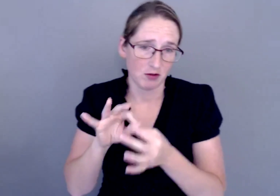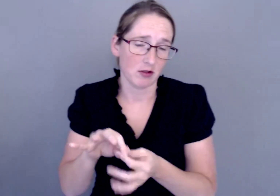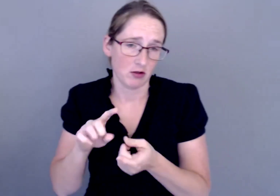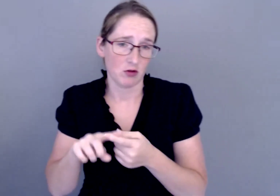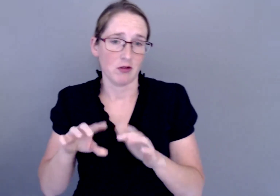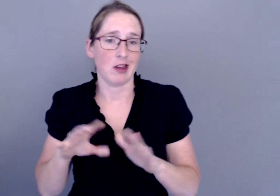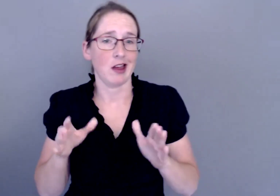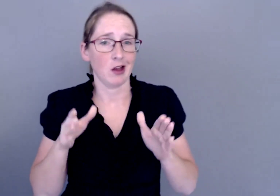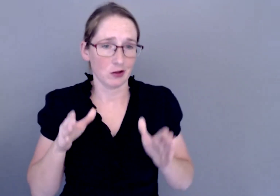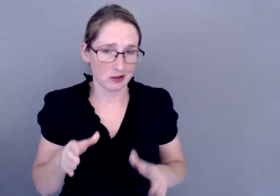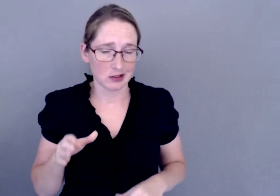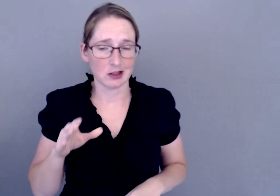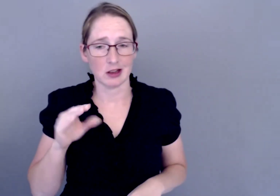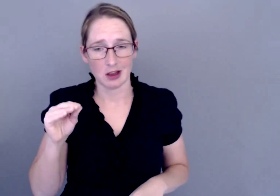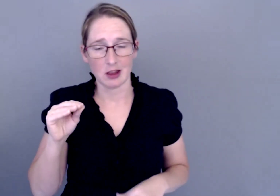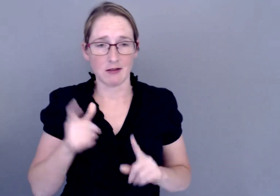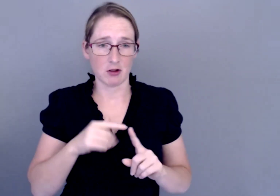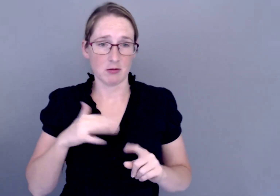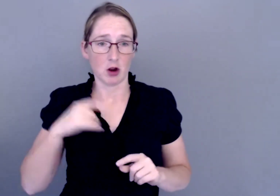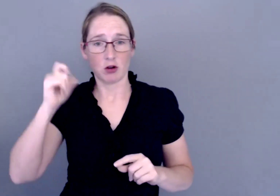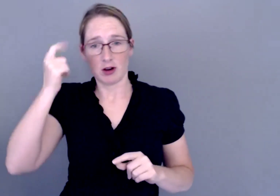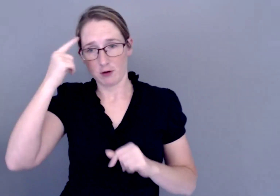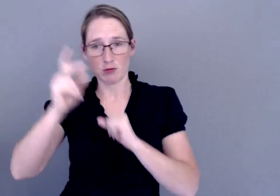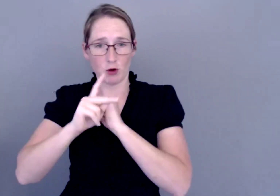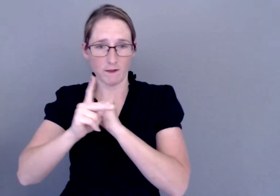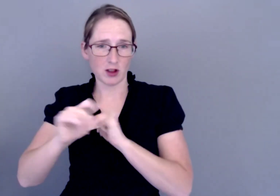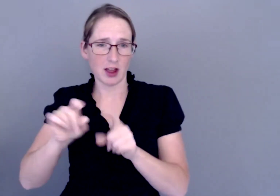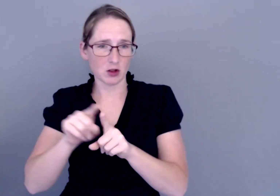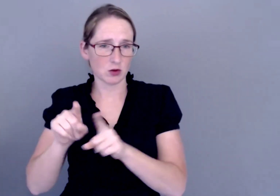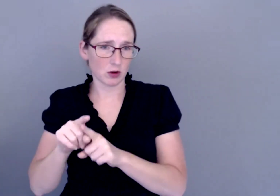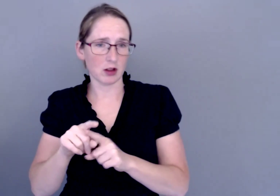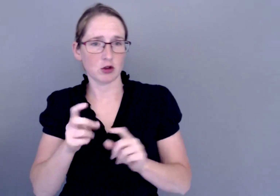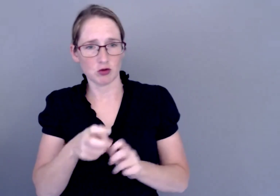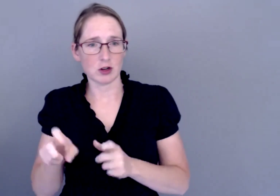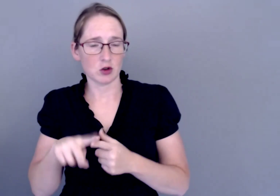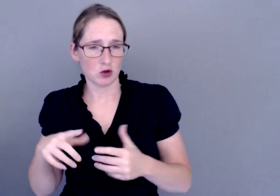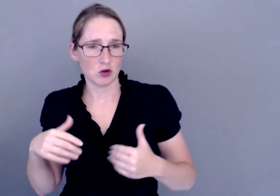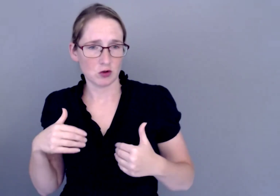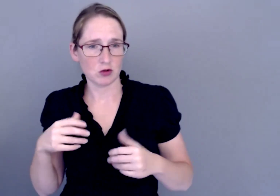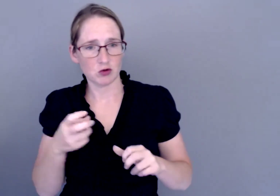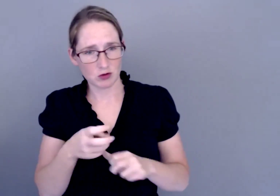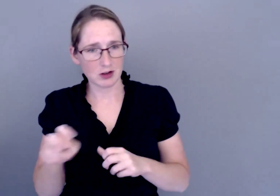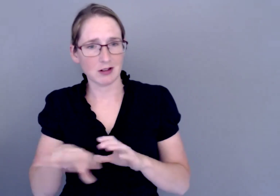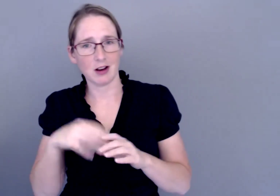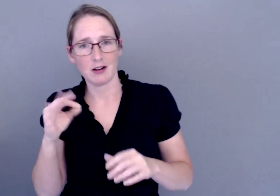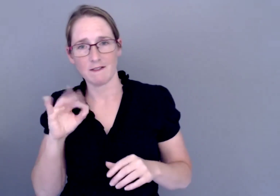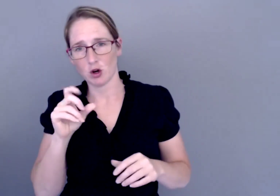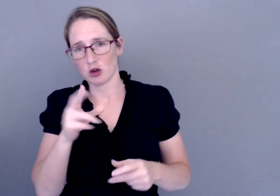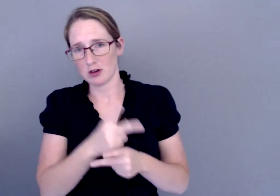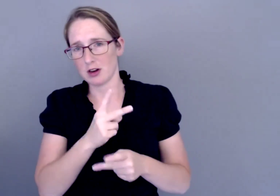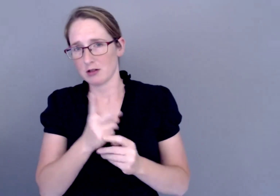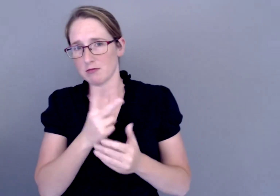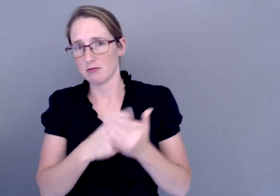housing, and from our governor portfolio, as well as transition age youth transitioning out of foster care. So both of